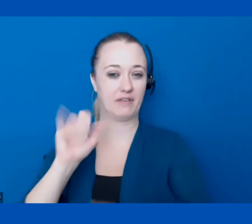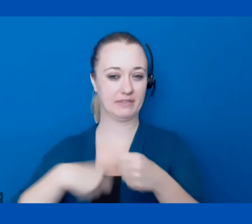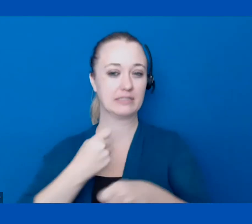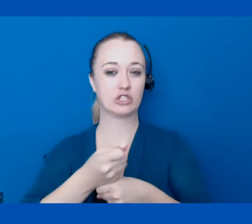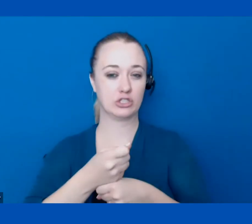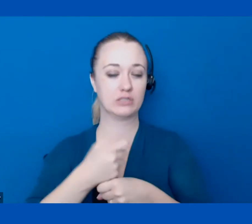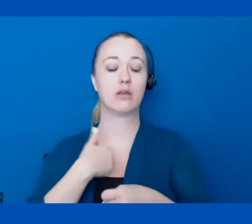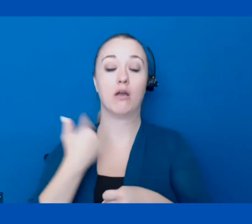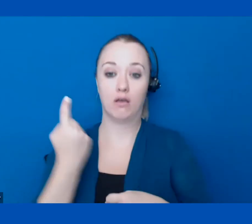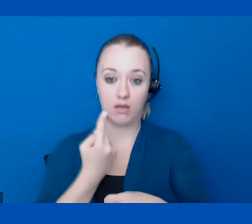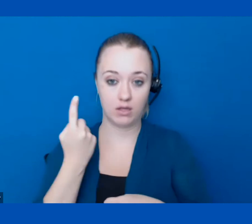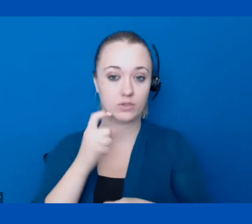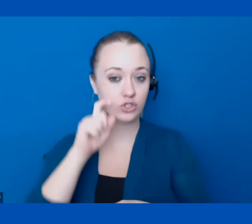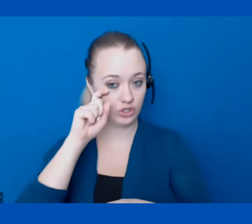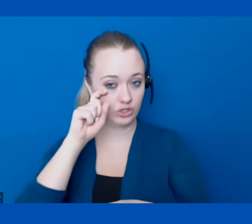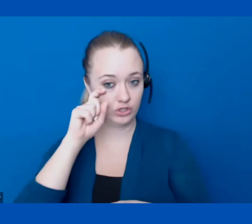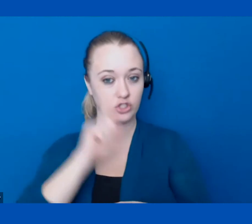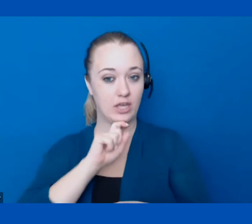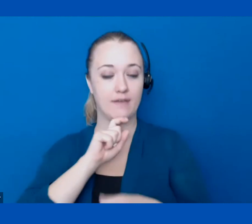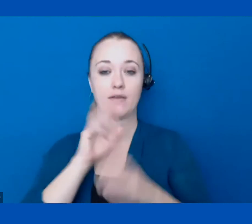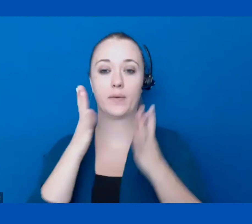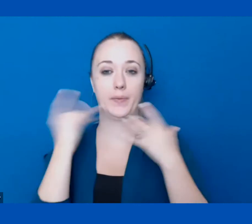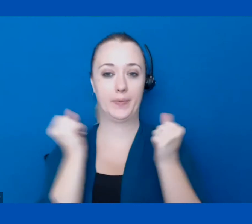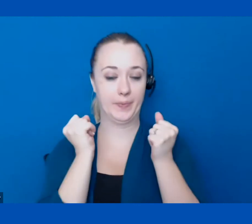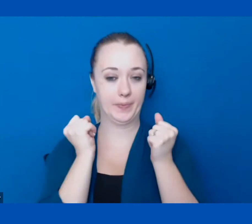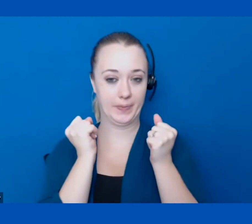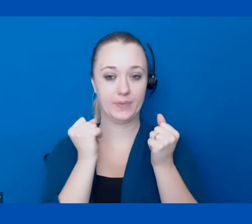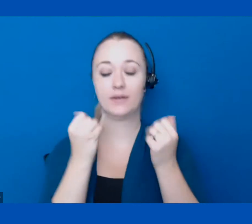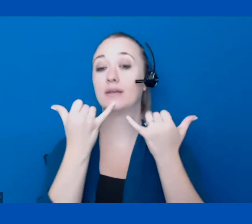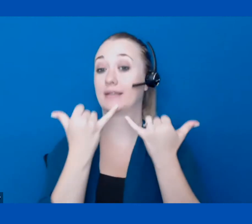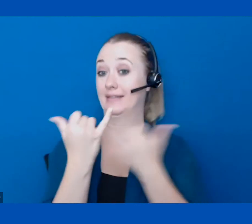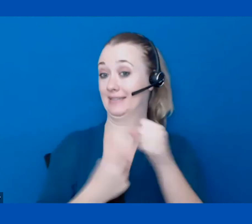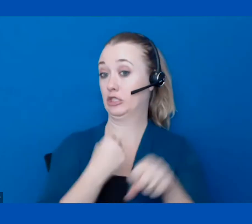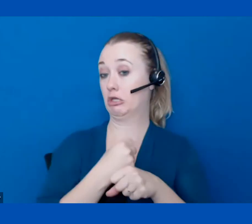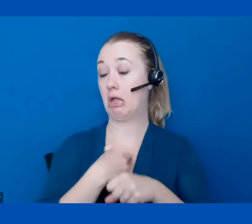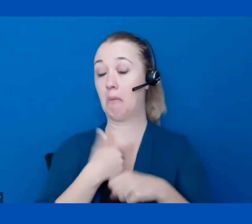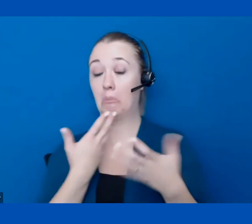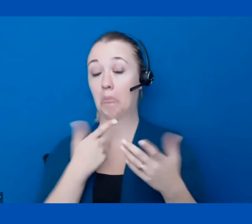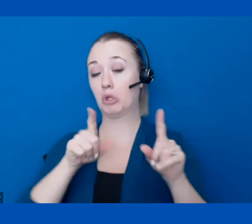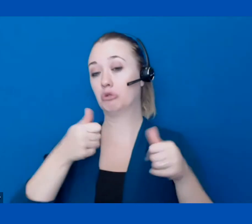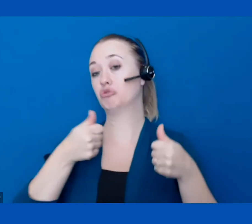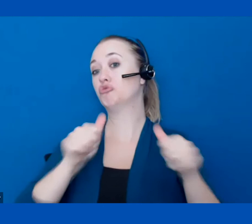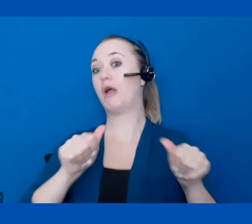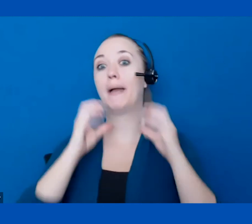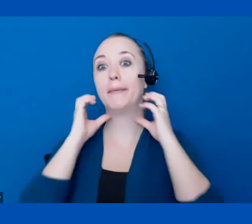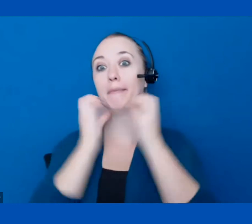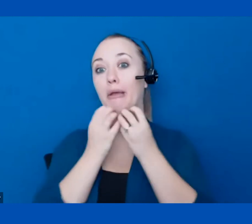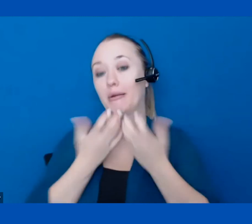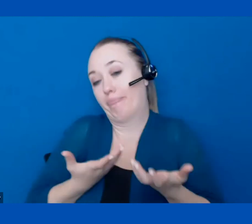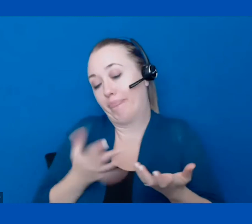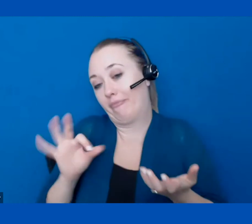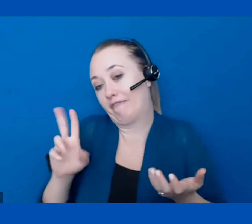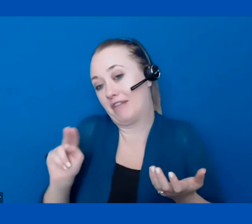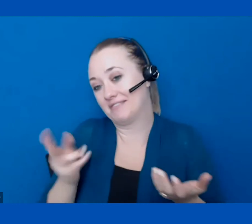shaved. I was always clean shaven, and this year I'm experimenting with a beard, so it's kind of fun, but it's